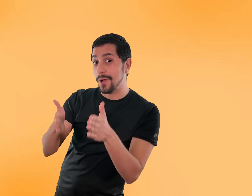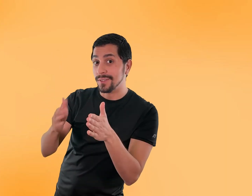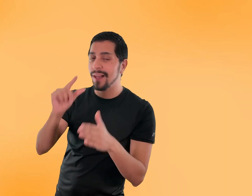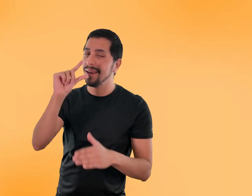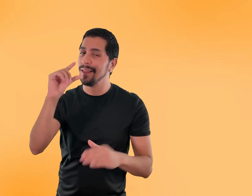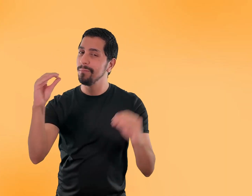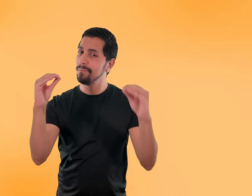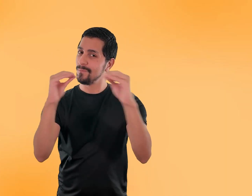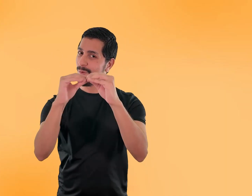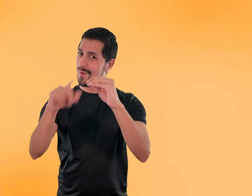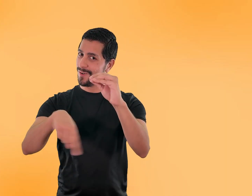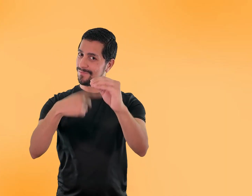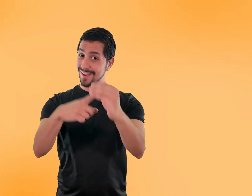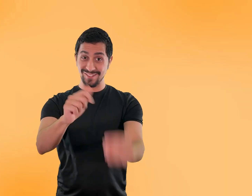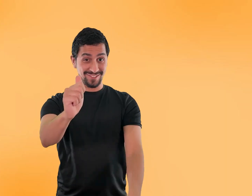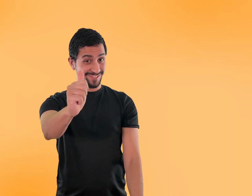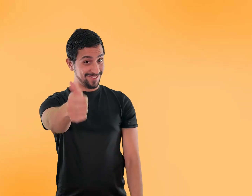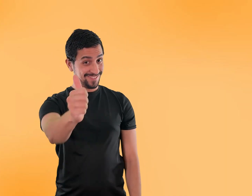more about yourself.